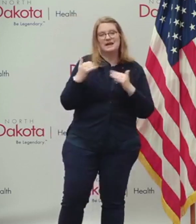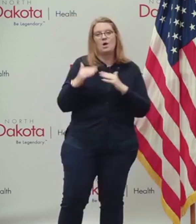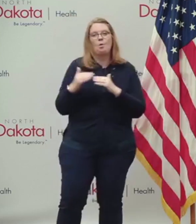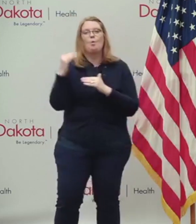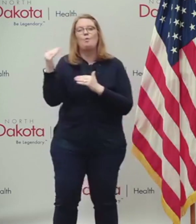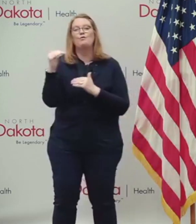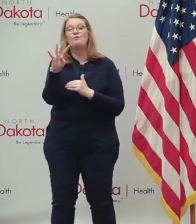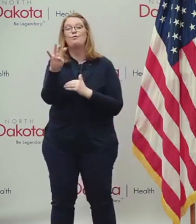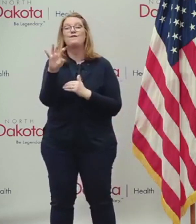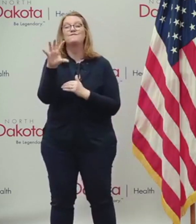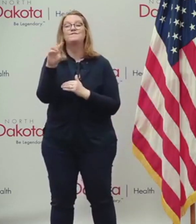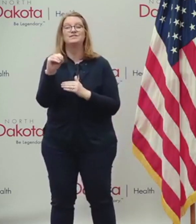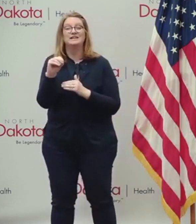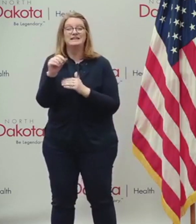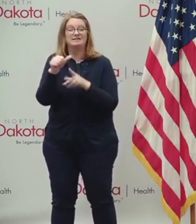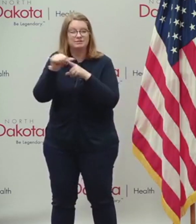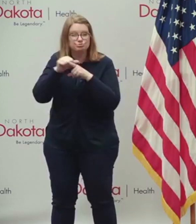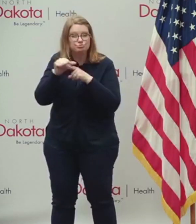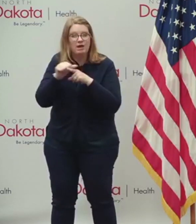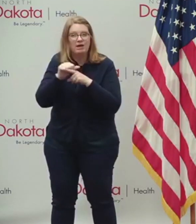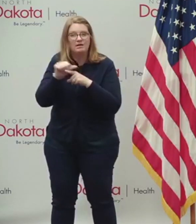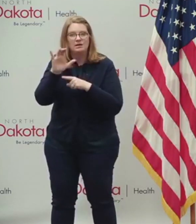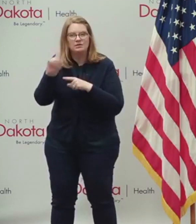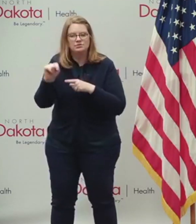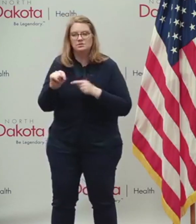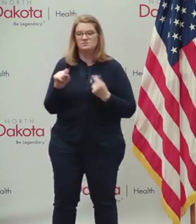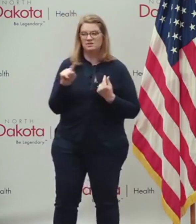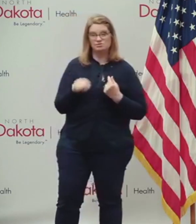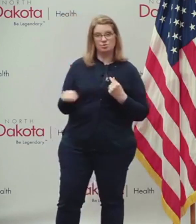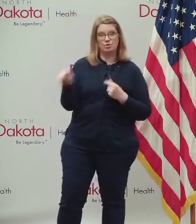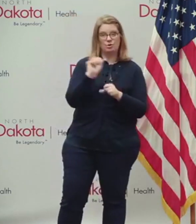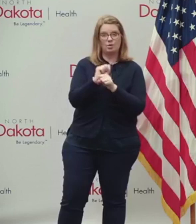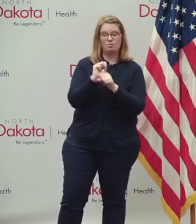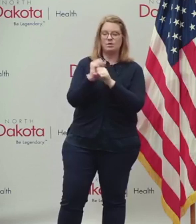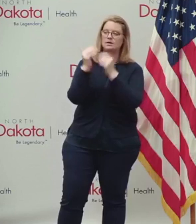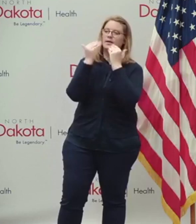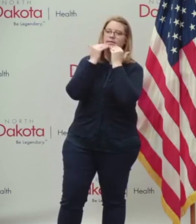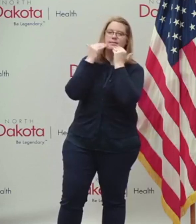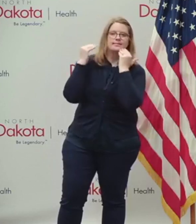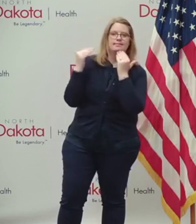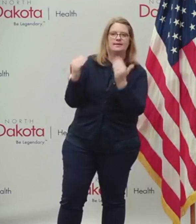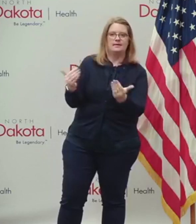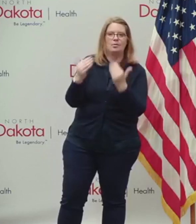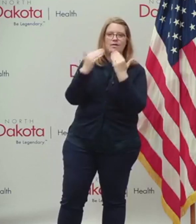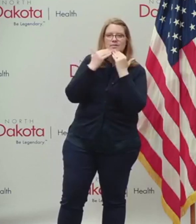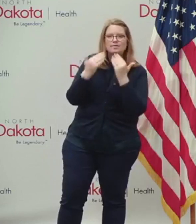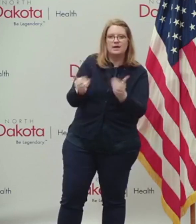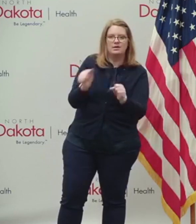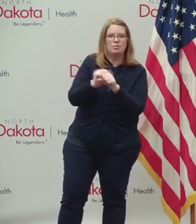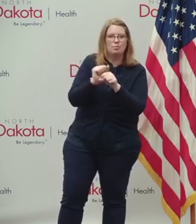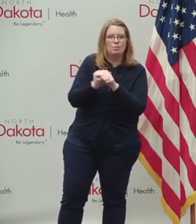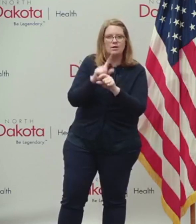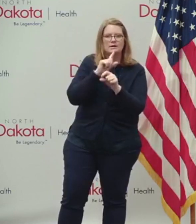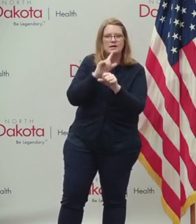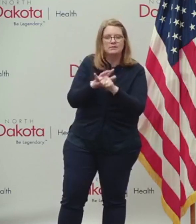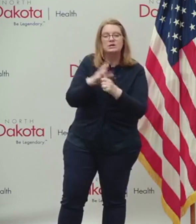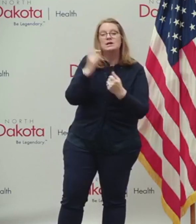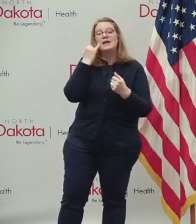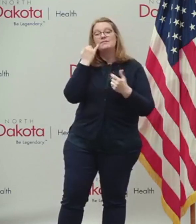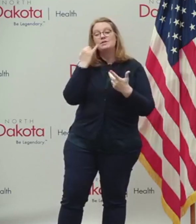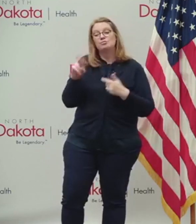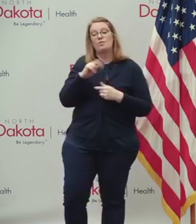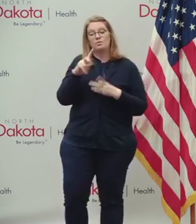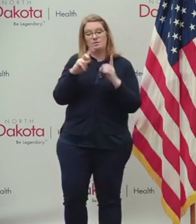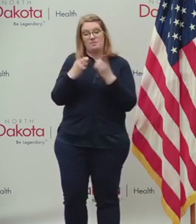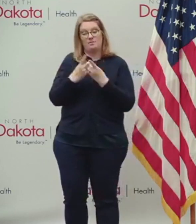450 trained contact tracers, and I want to thank them because that's their hard work, their dedication, and whether those were members of the North Dakota Department